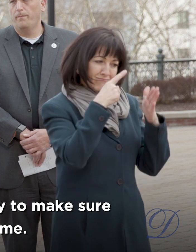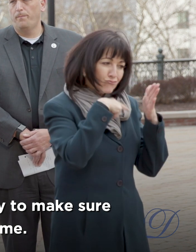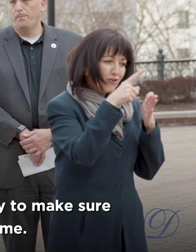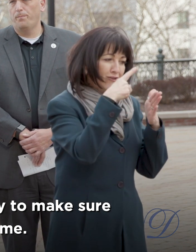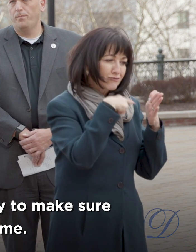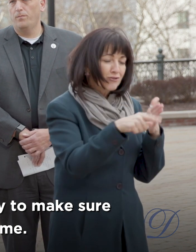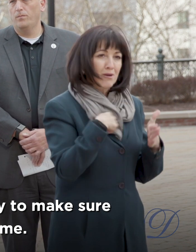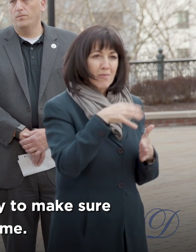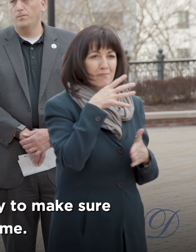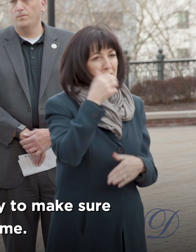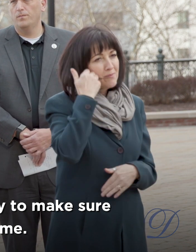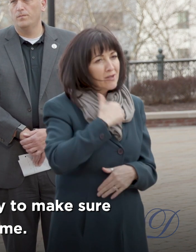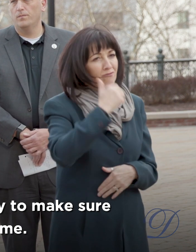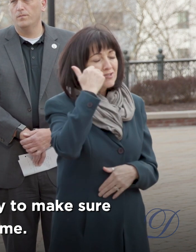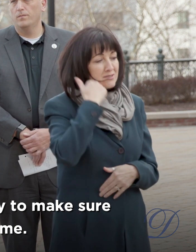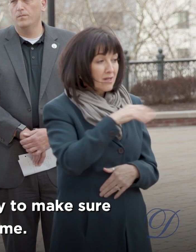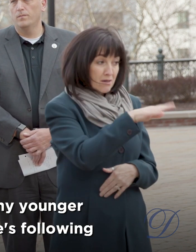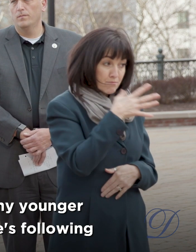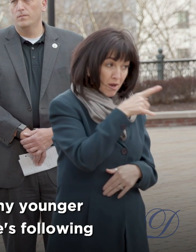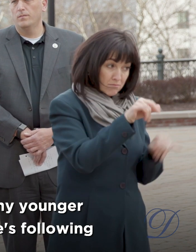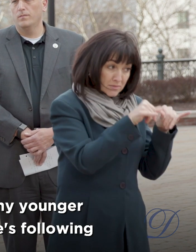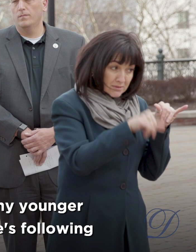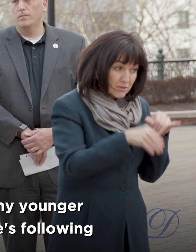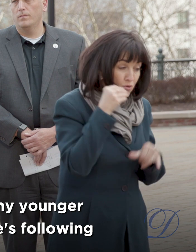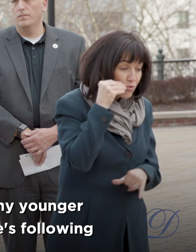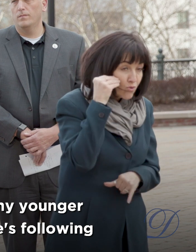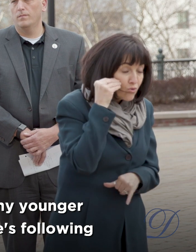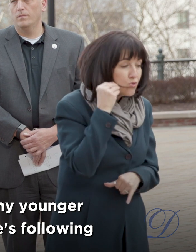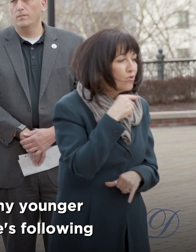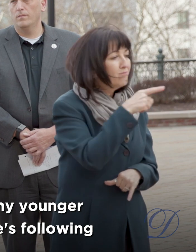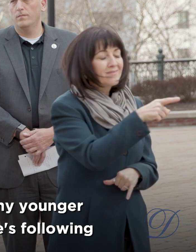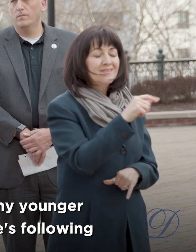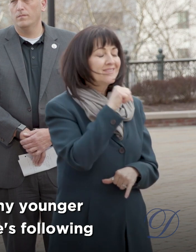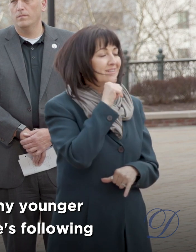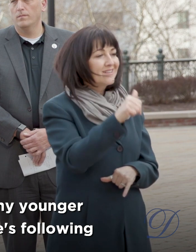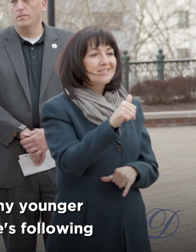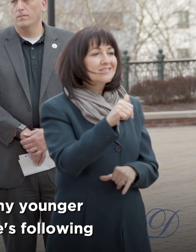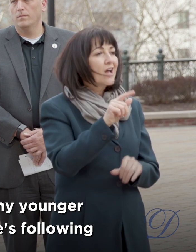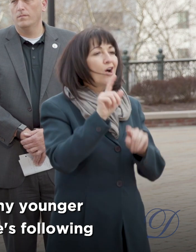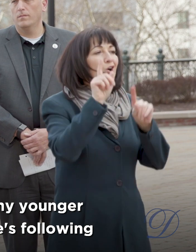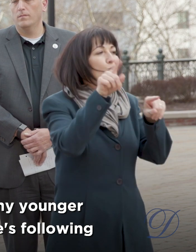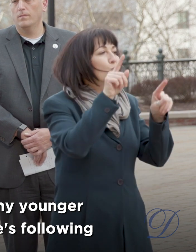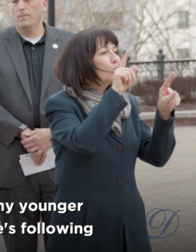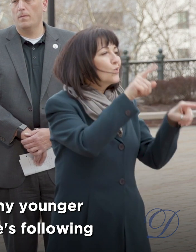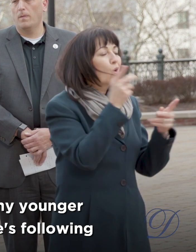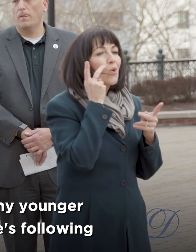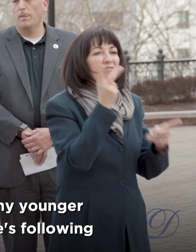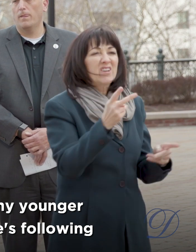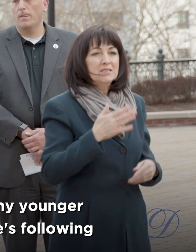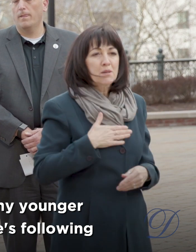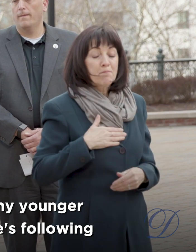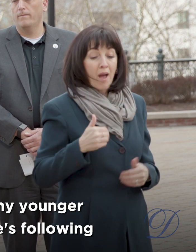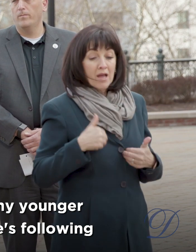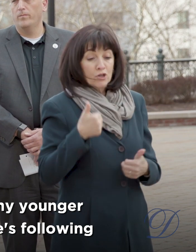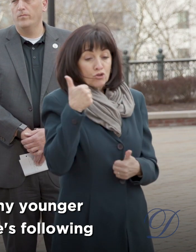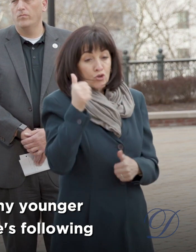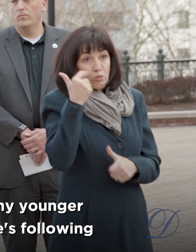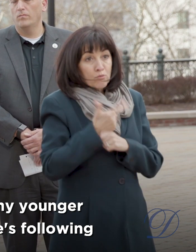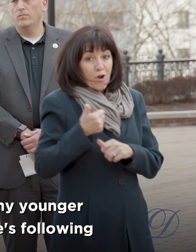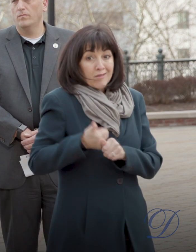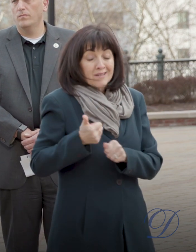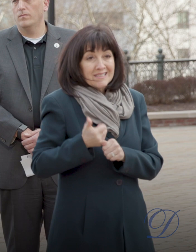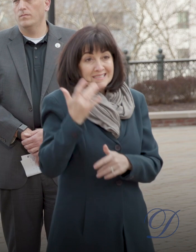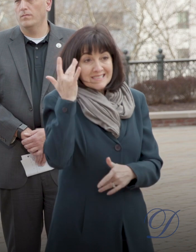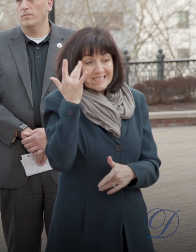sure she's staying put at home. She's not out visiting one of my younger brothers who was sick, and